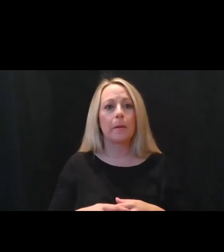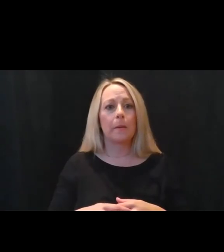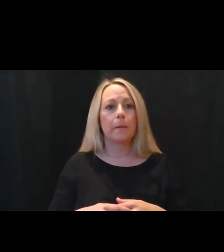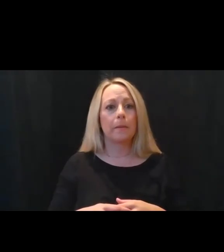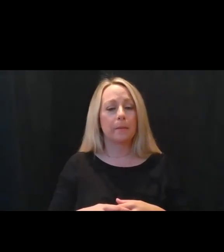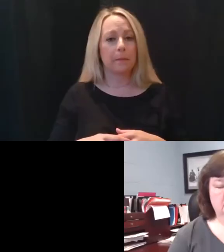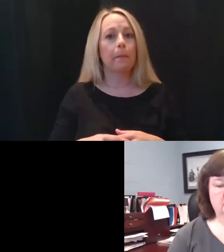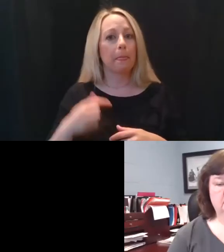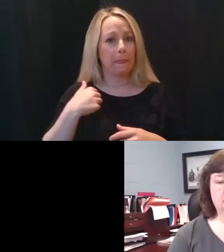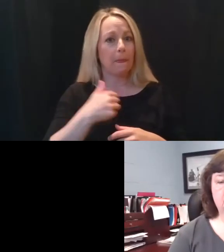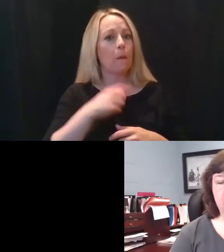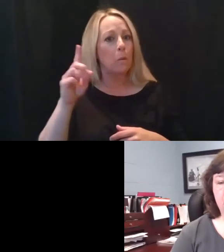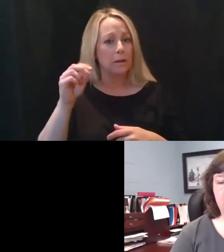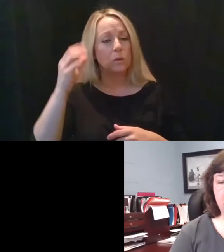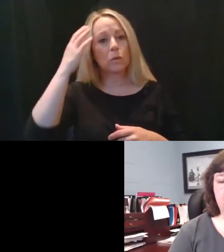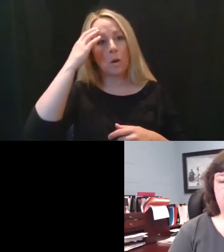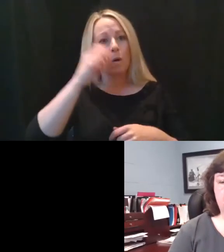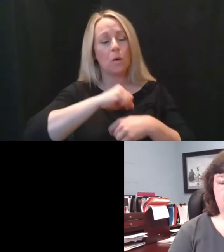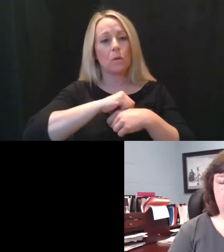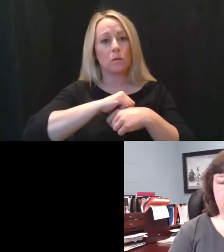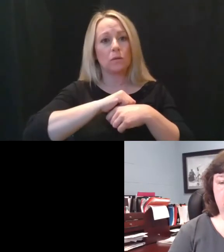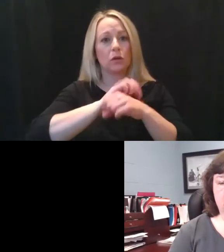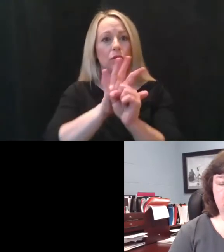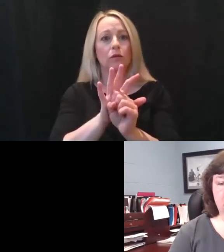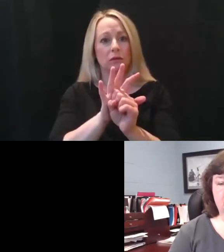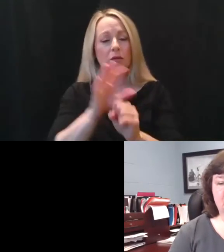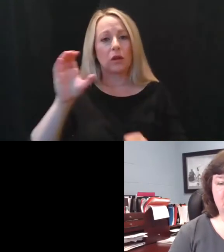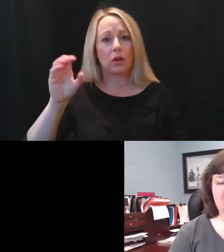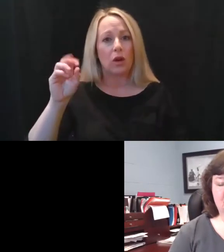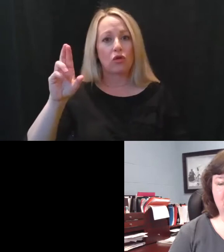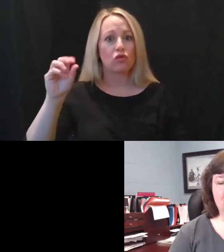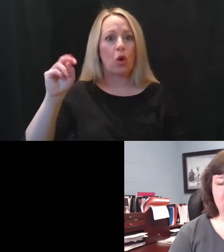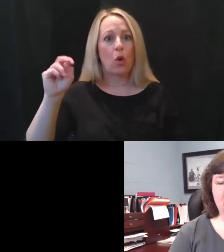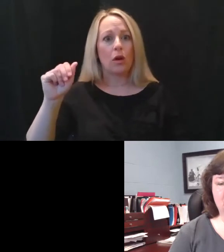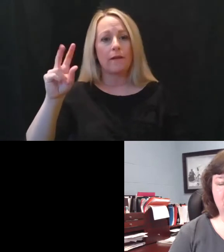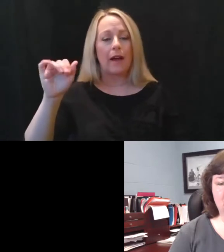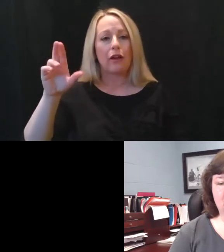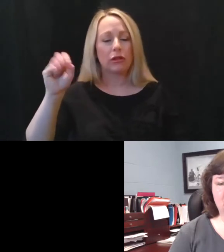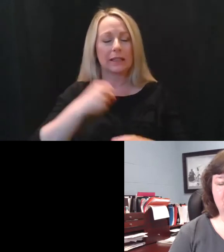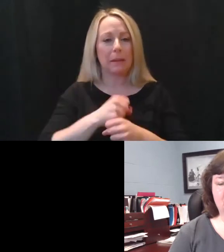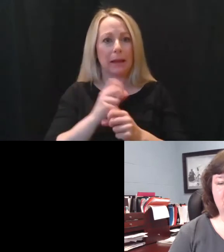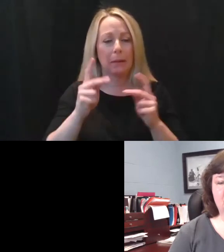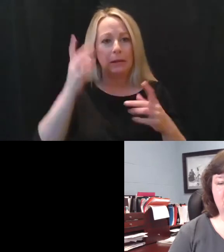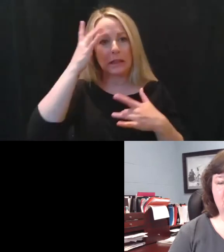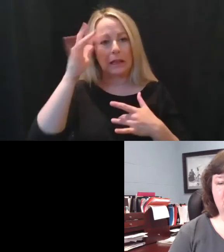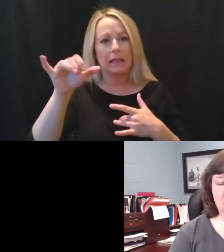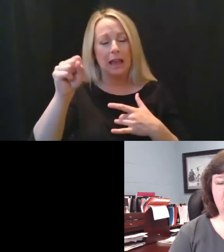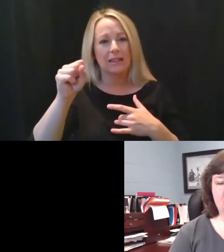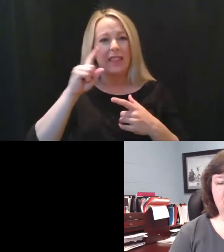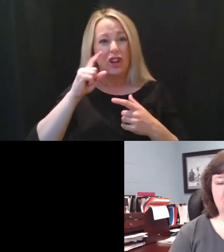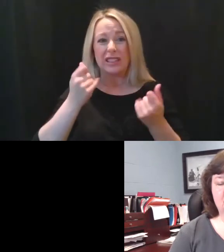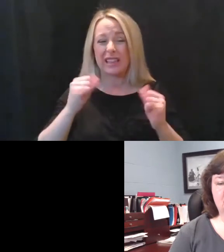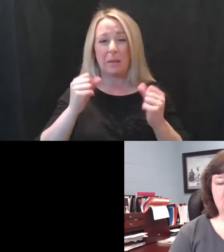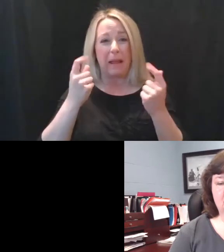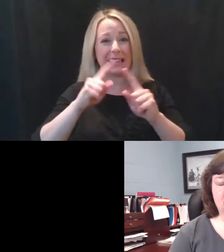Well, we know that COVID and coronavirus is what's making people ill. And so variants are still part of